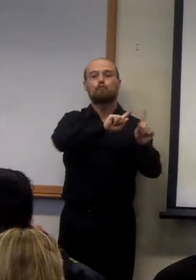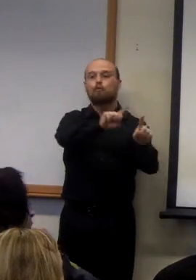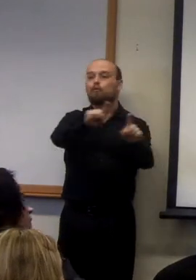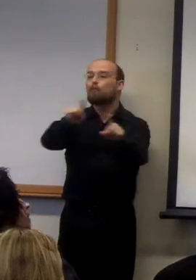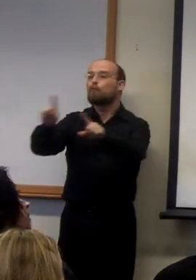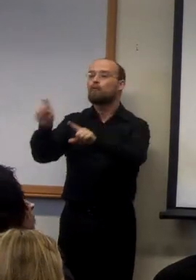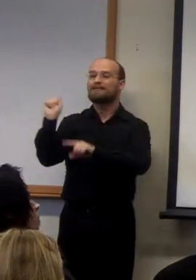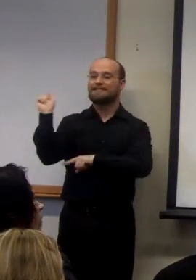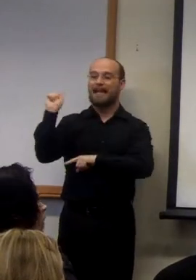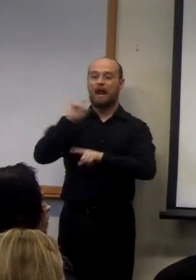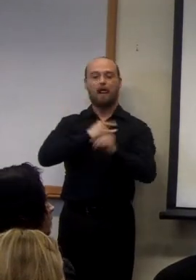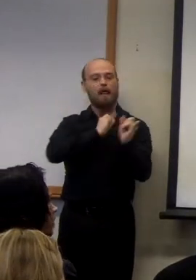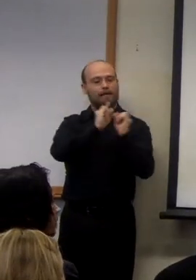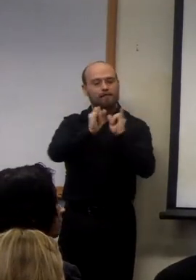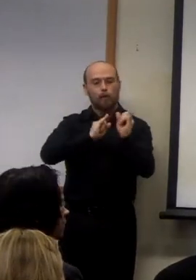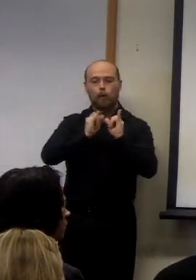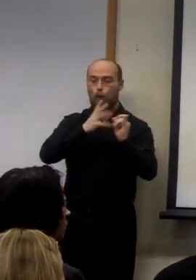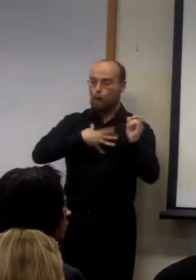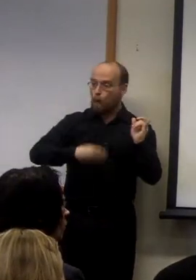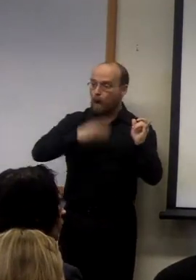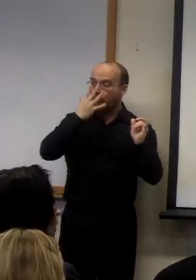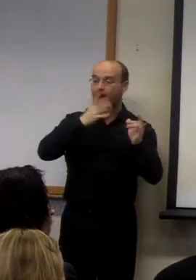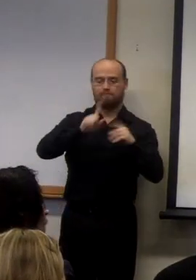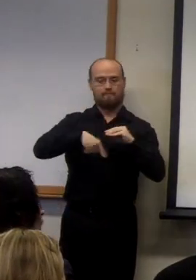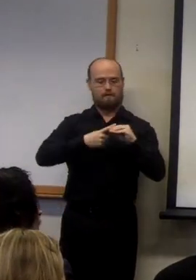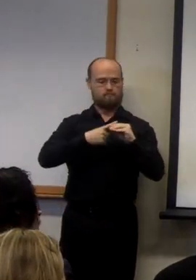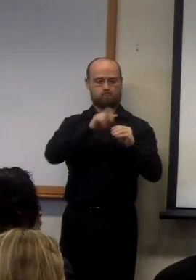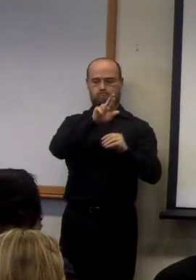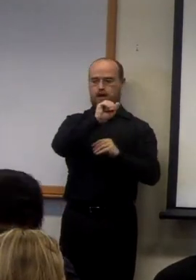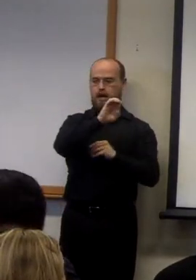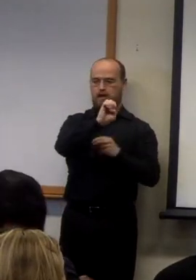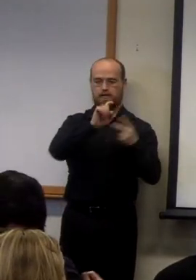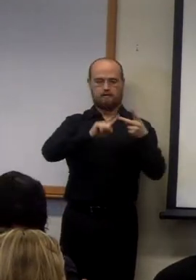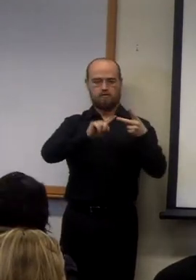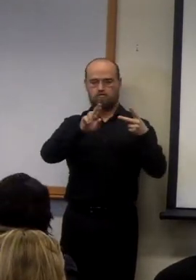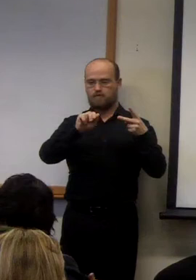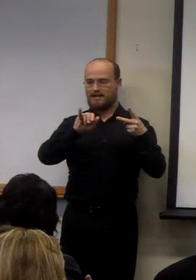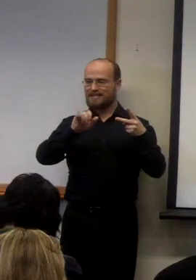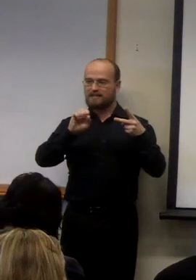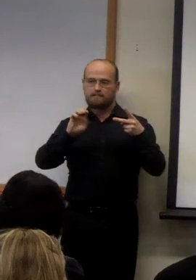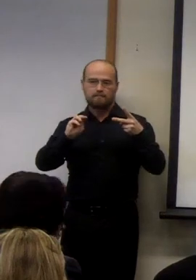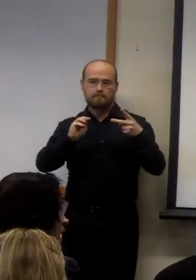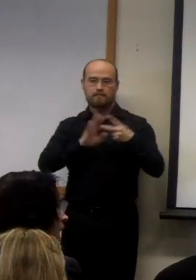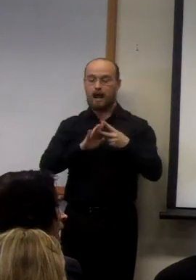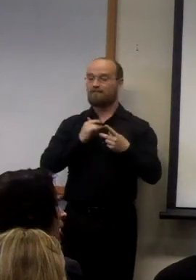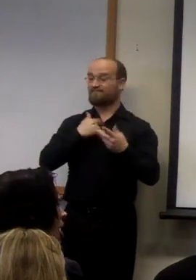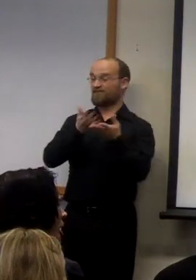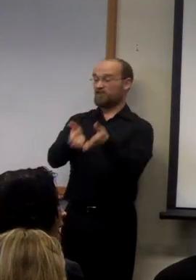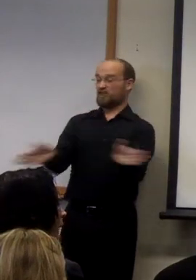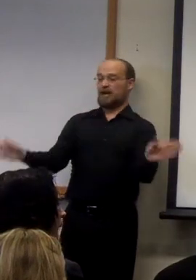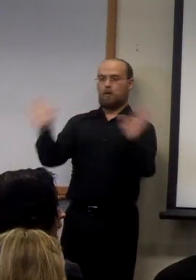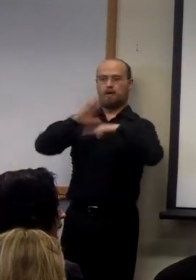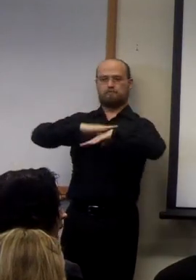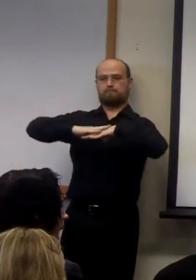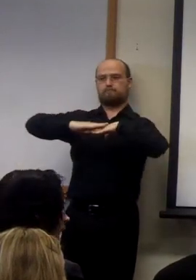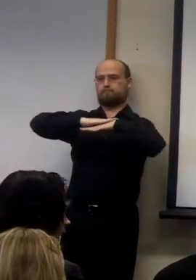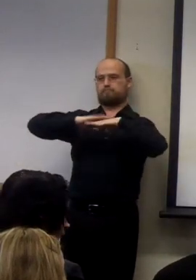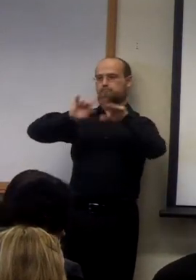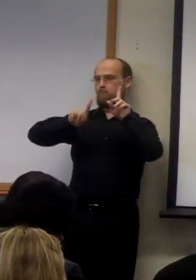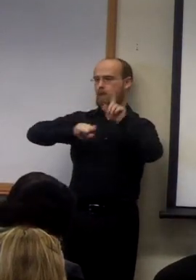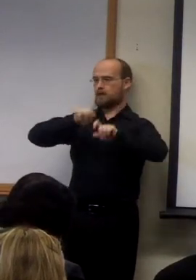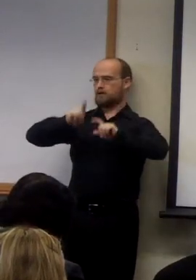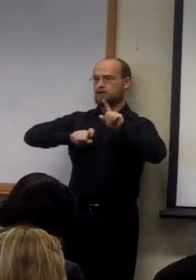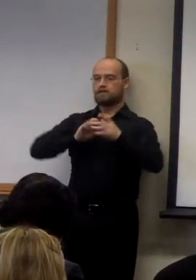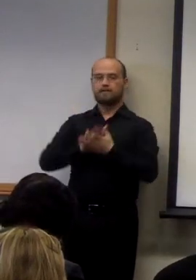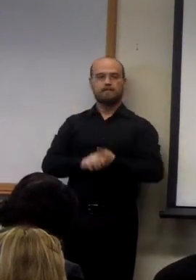people about race and racism. Very generic questions, just very basic questions. And when I say generic, I mean in the sense that